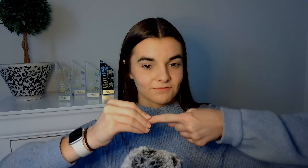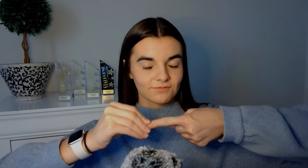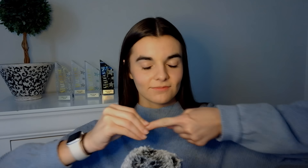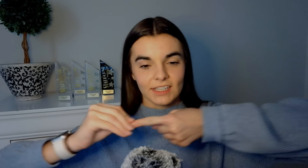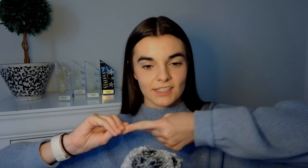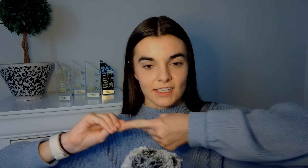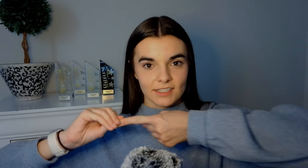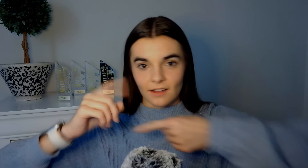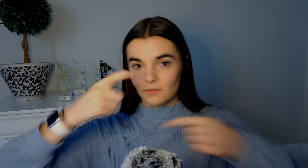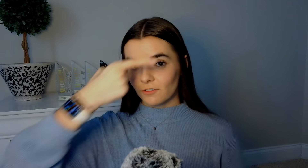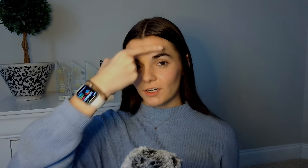is the sign for